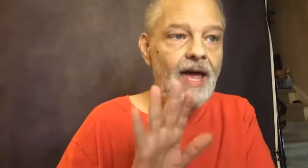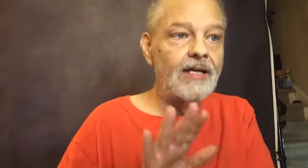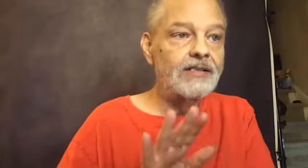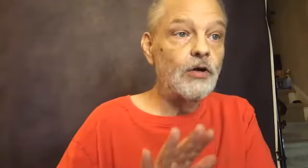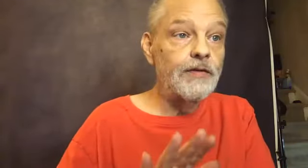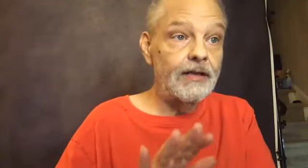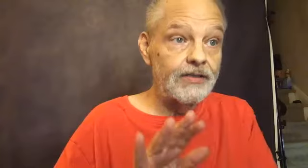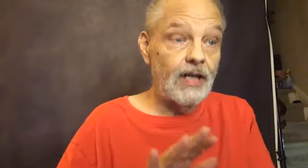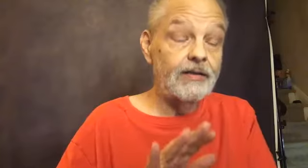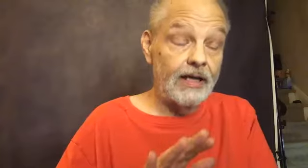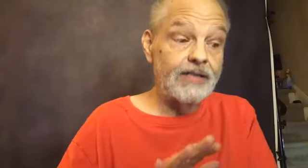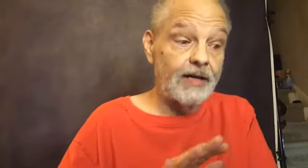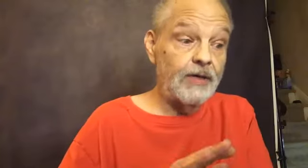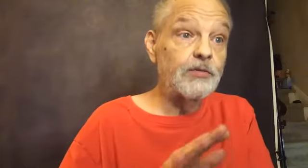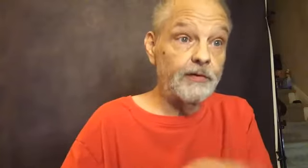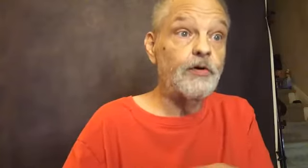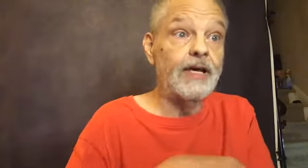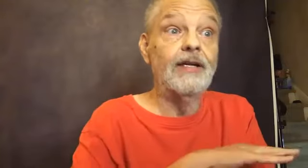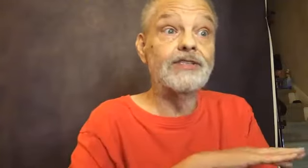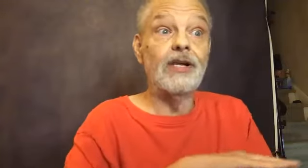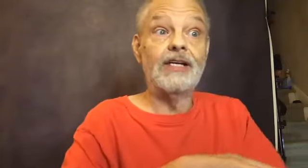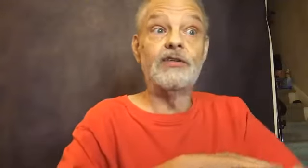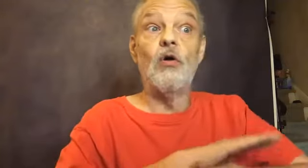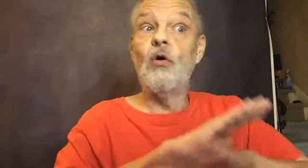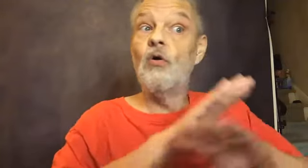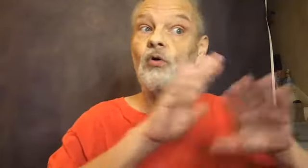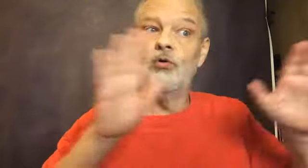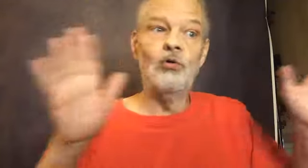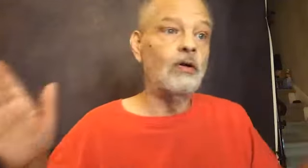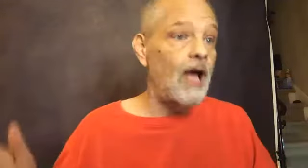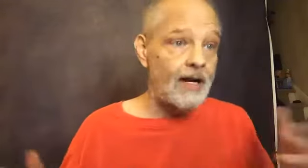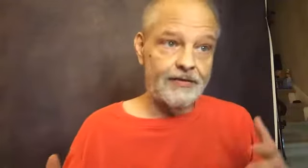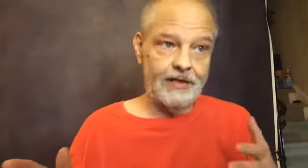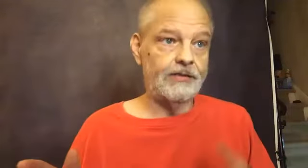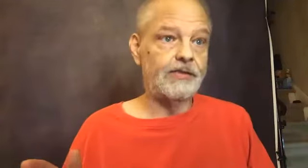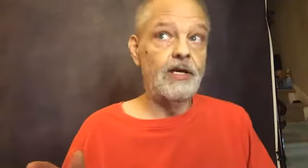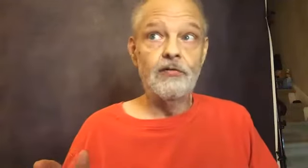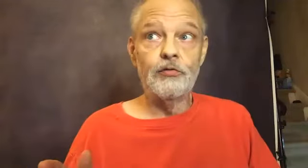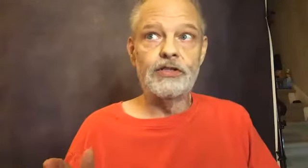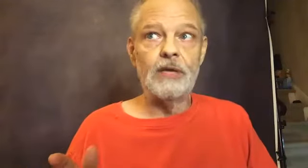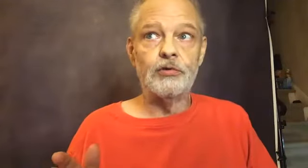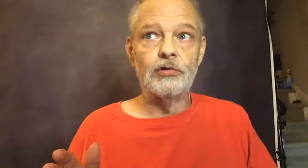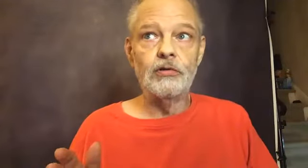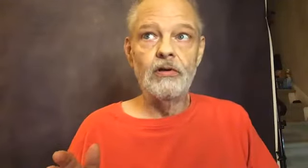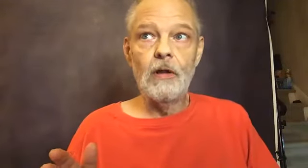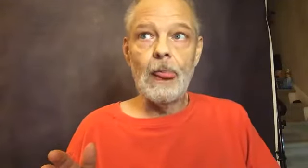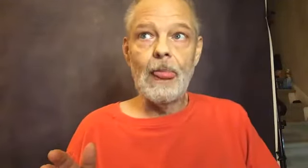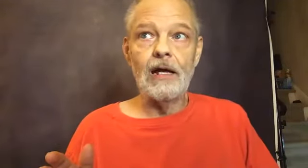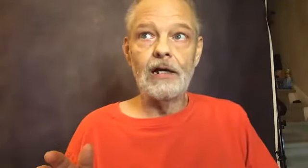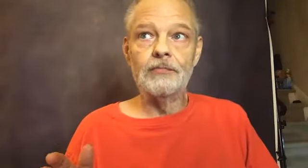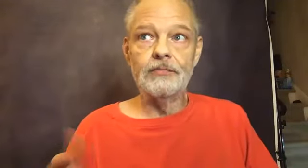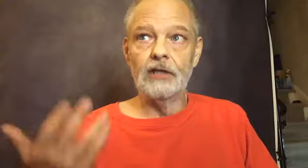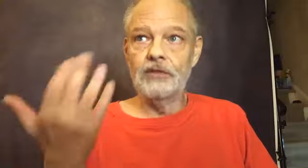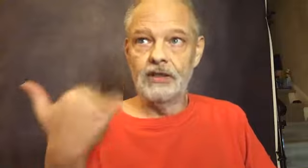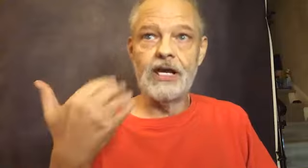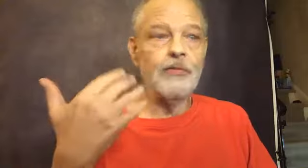And so they as I mentioned before, they initialized a whole lot of things. For example, the example I gave